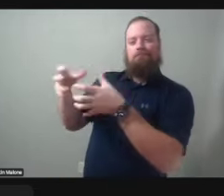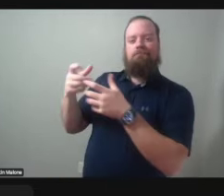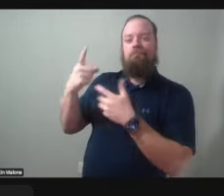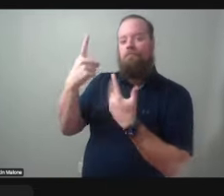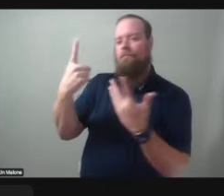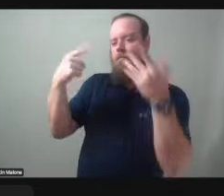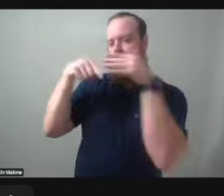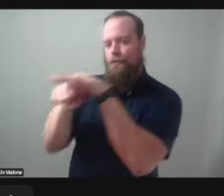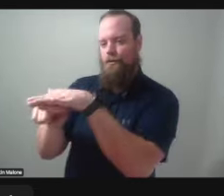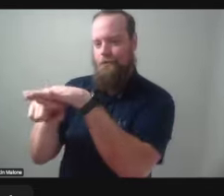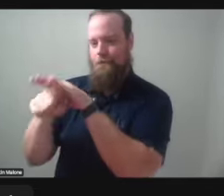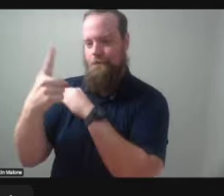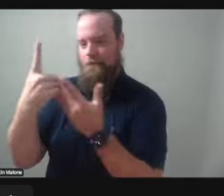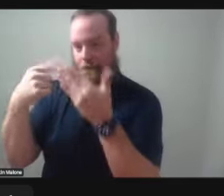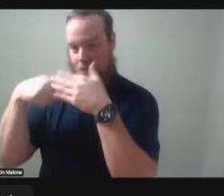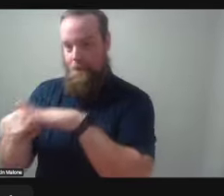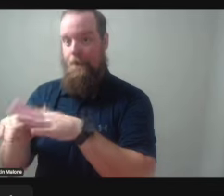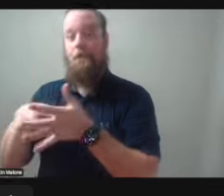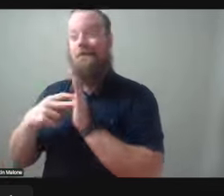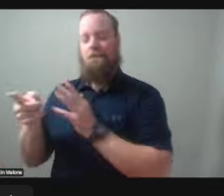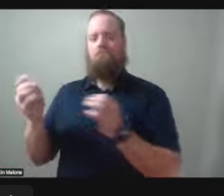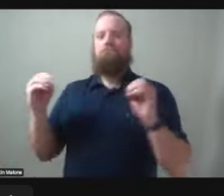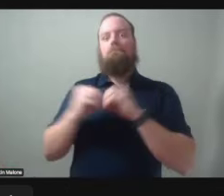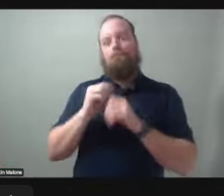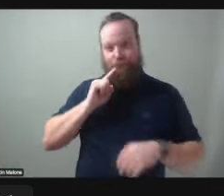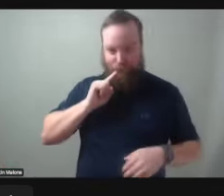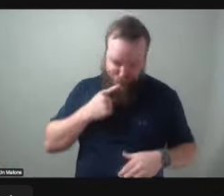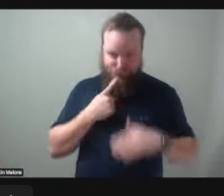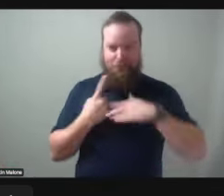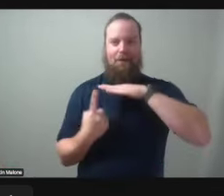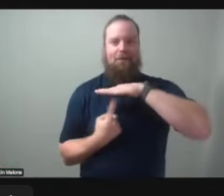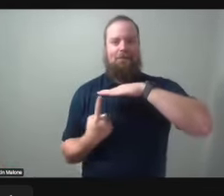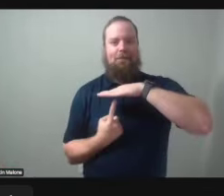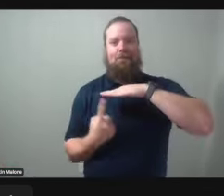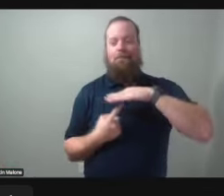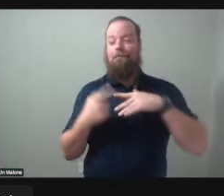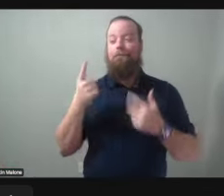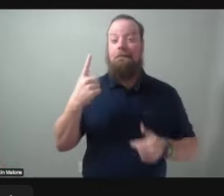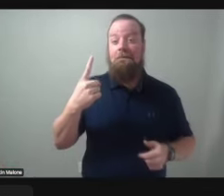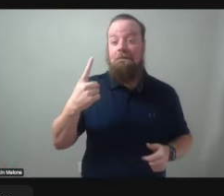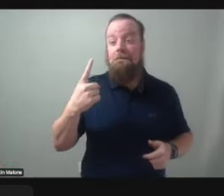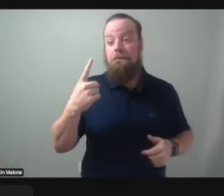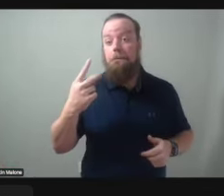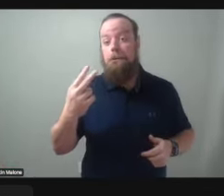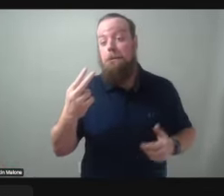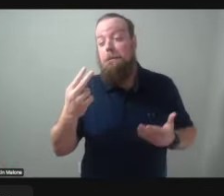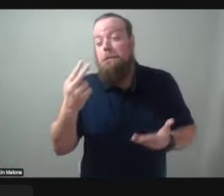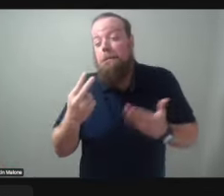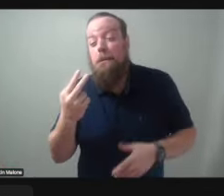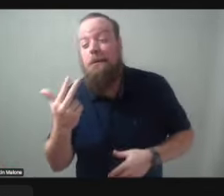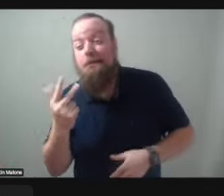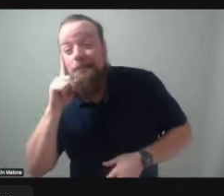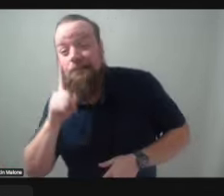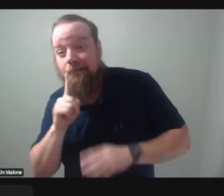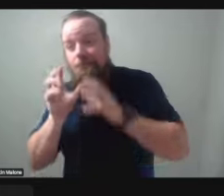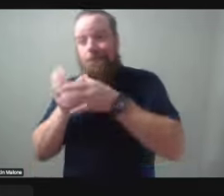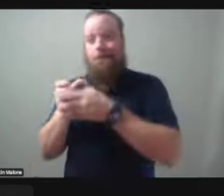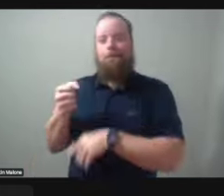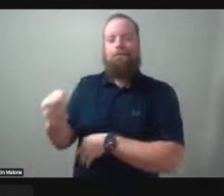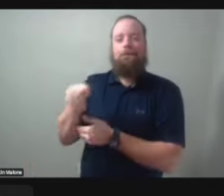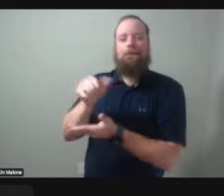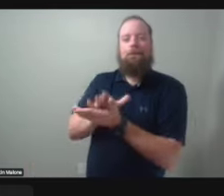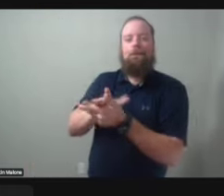a teacher with language fluency. There's also this sign that I did here, which